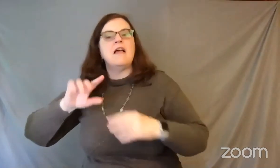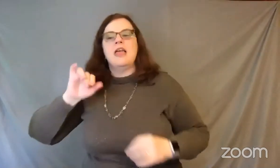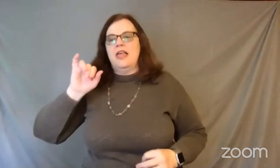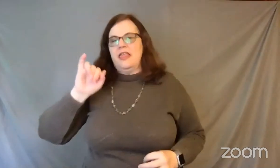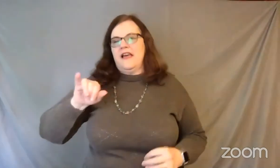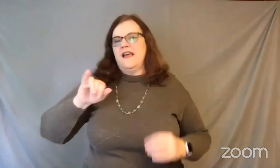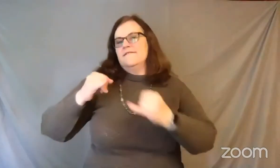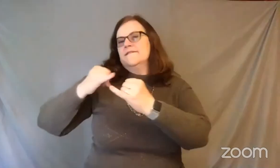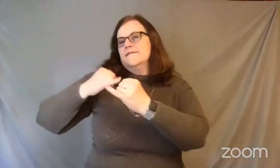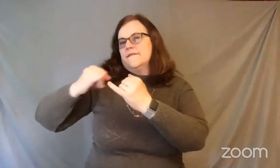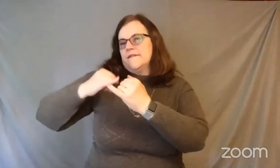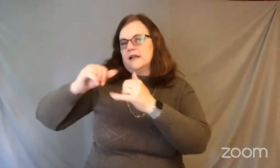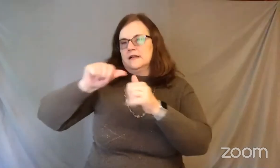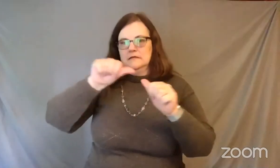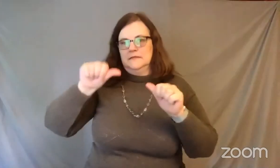position.